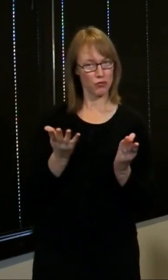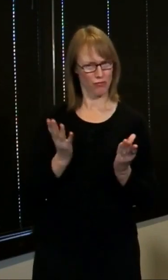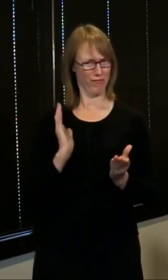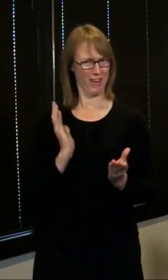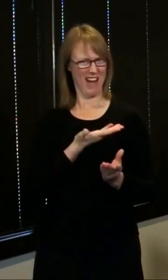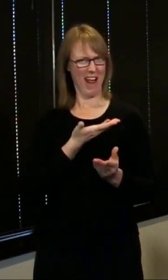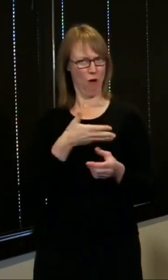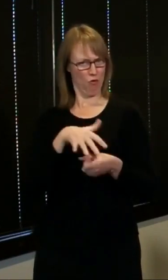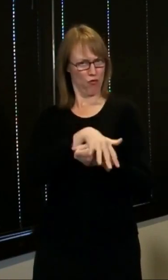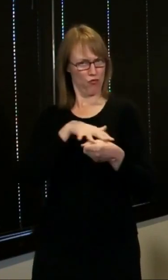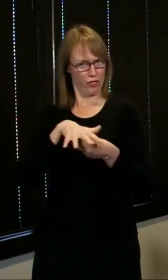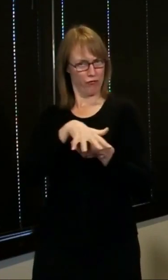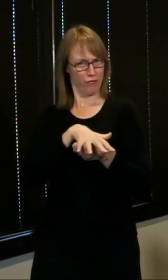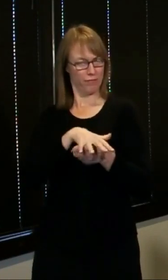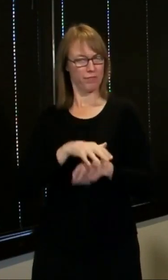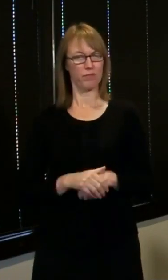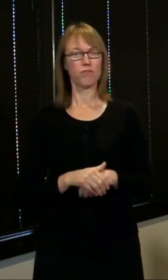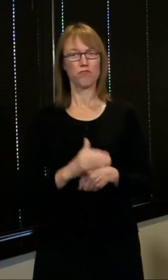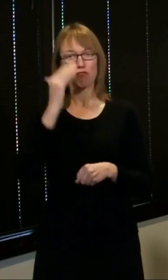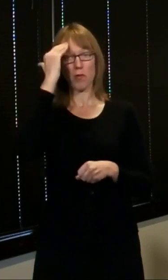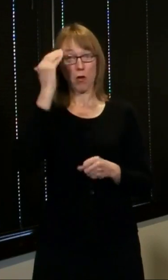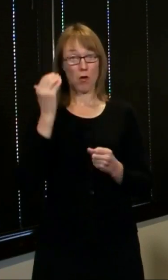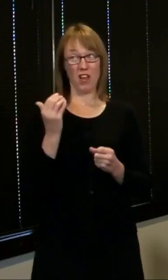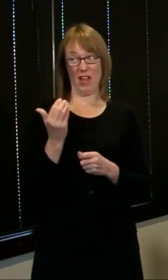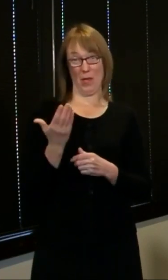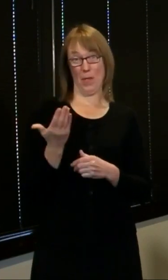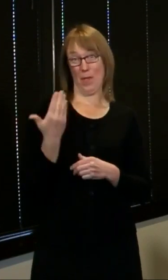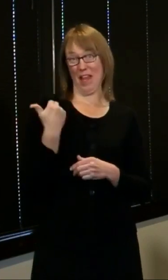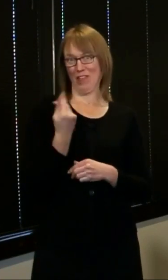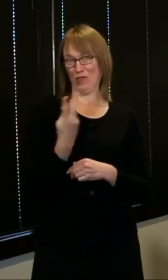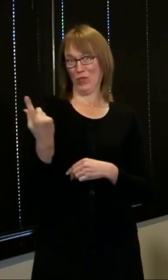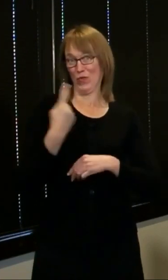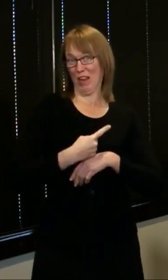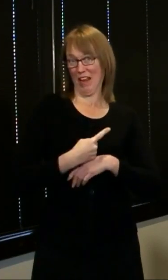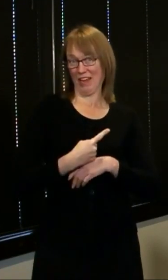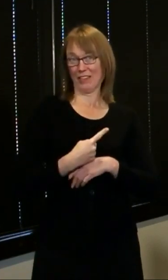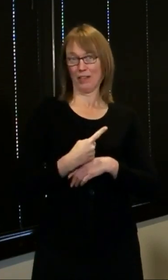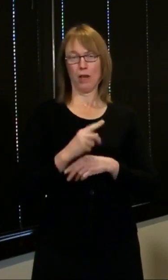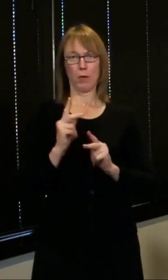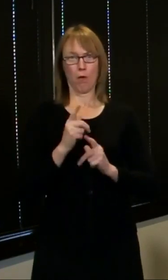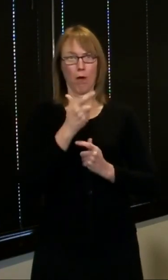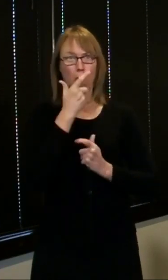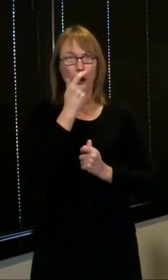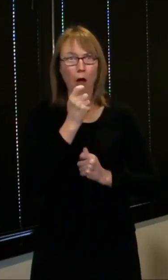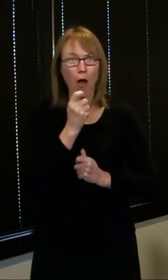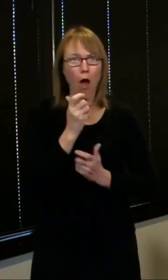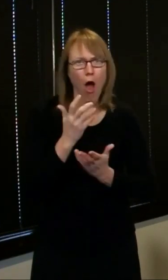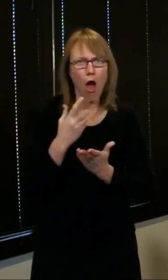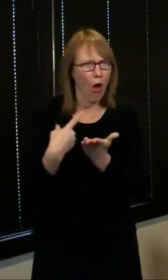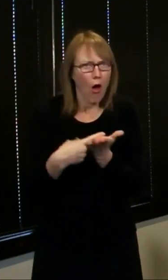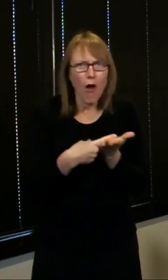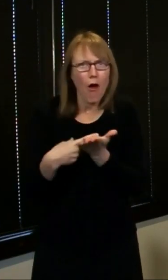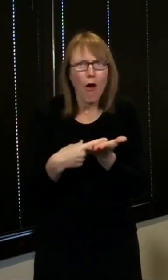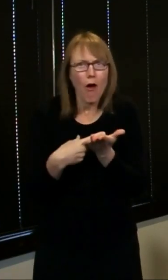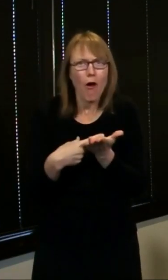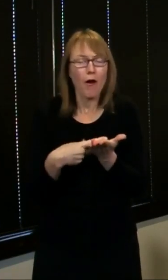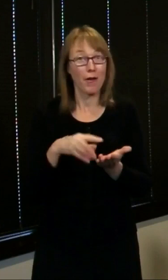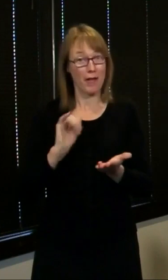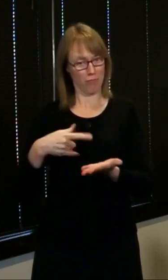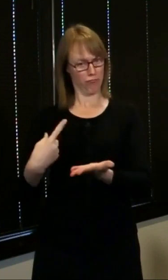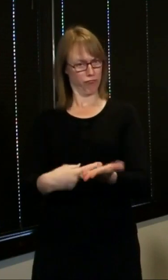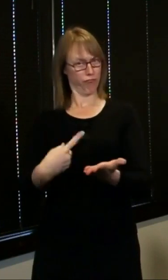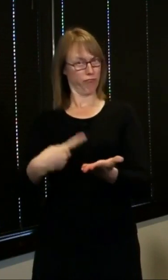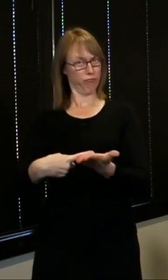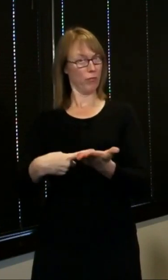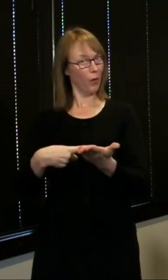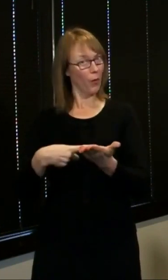topic of great interest and discussion over the past couple of days, and that discussion is a good thing for all of us to have